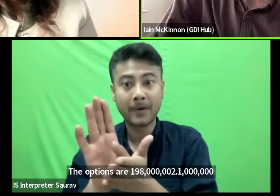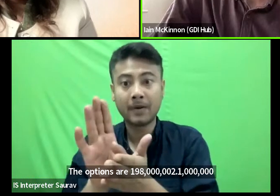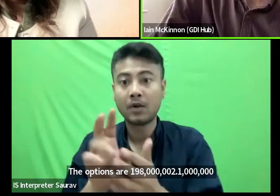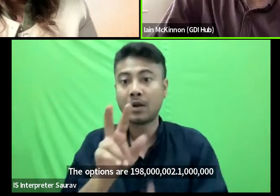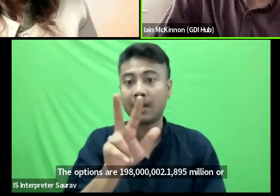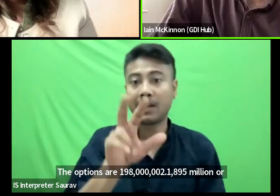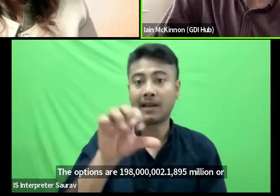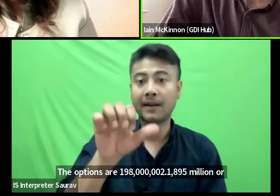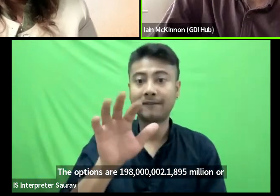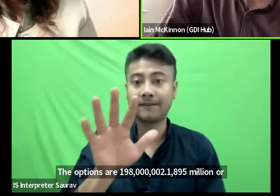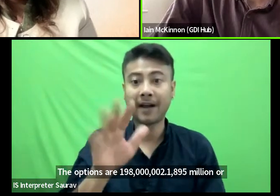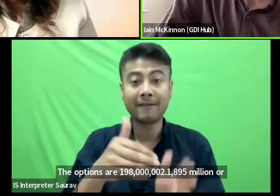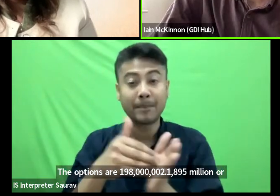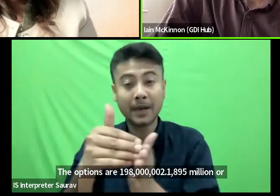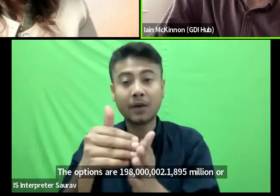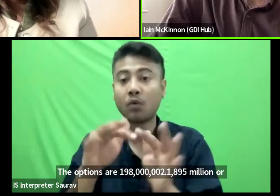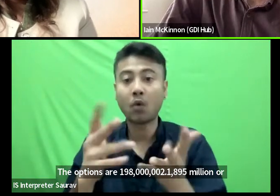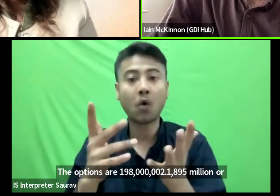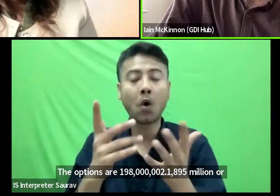not sure.